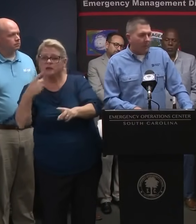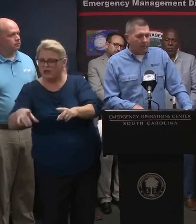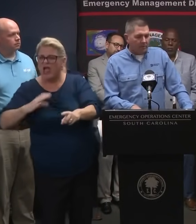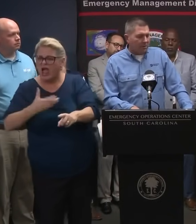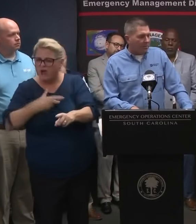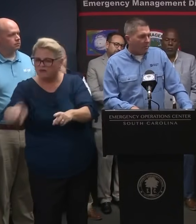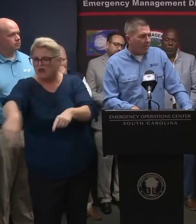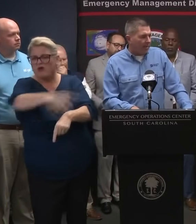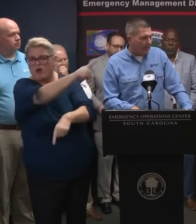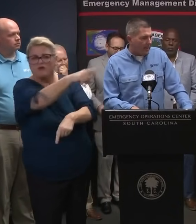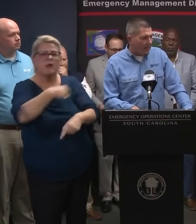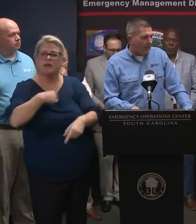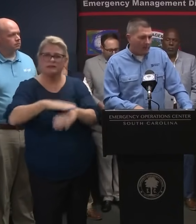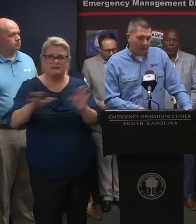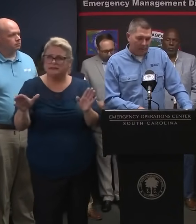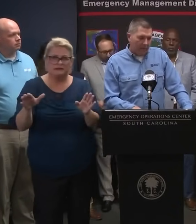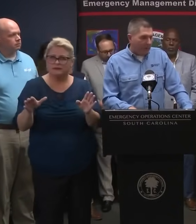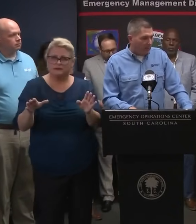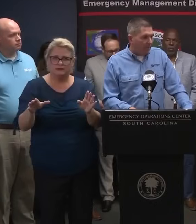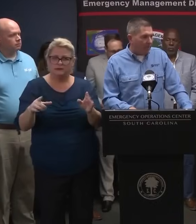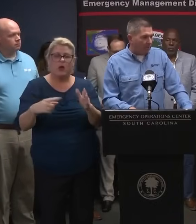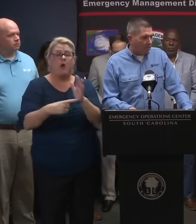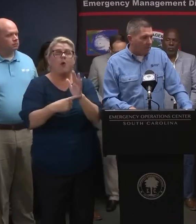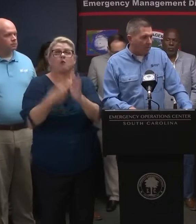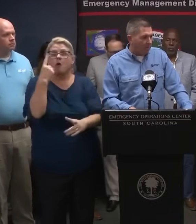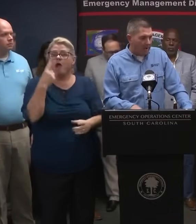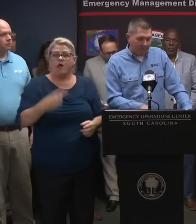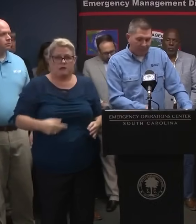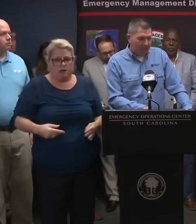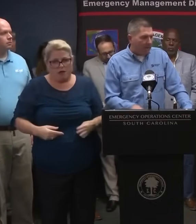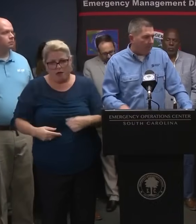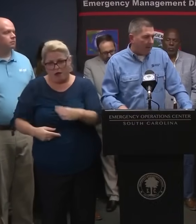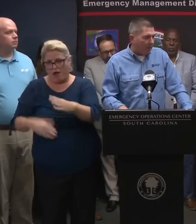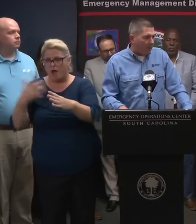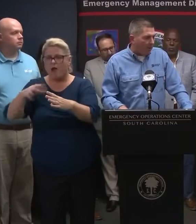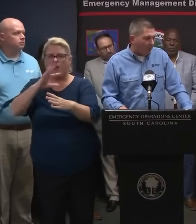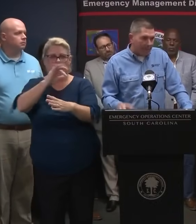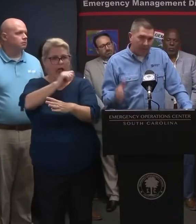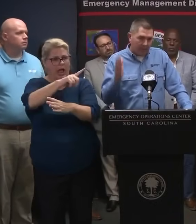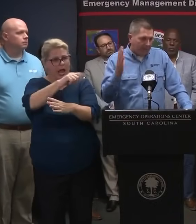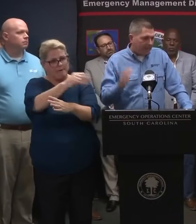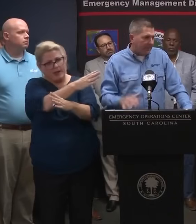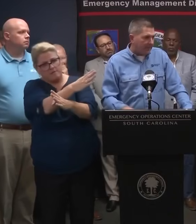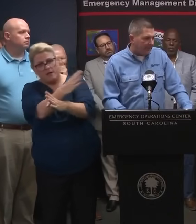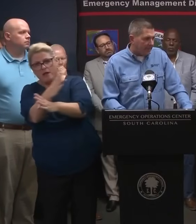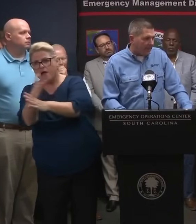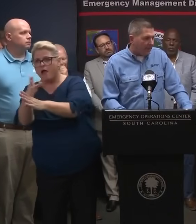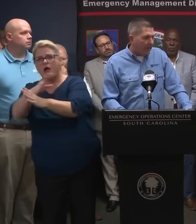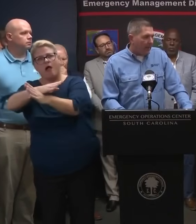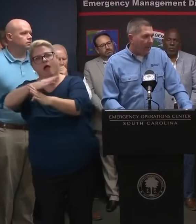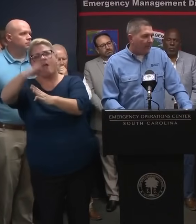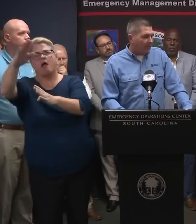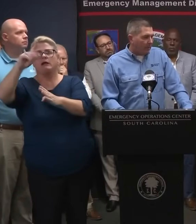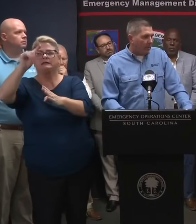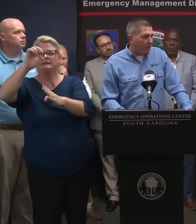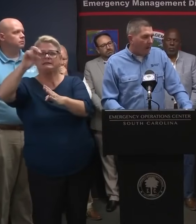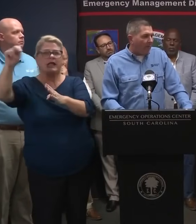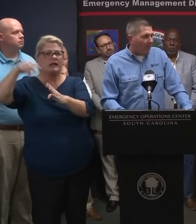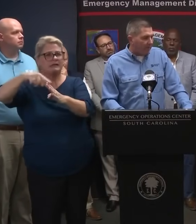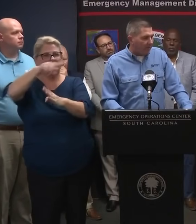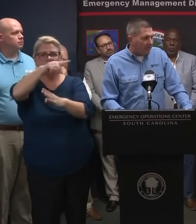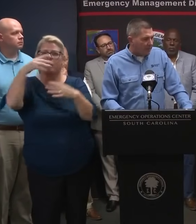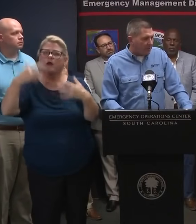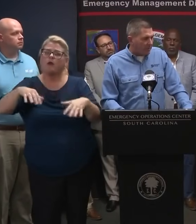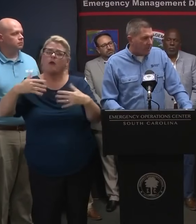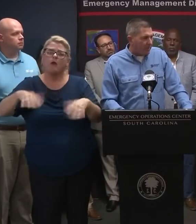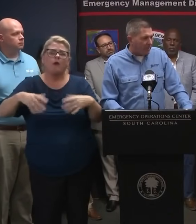And then once the storm hit, and it was so impactful from Alabama all the way and up into Tennessee, it took a while